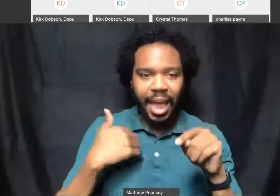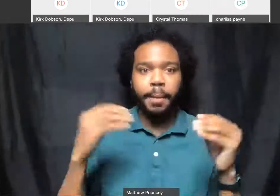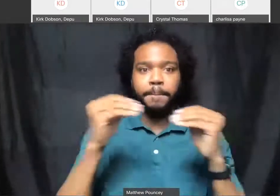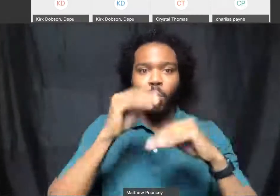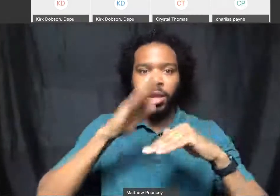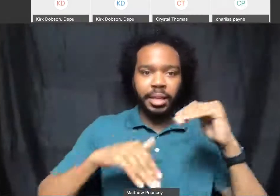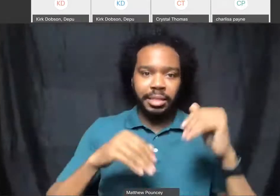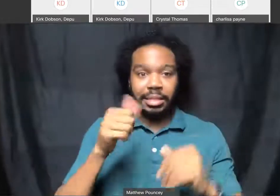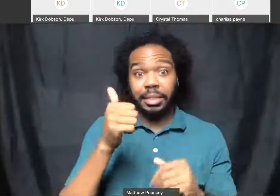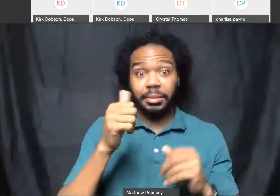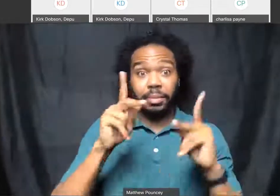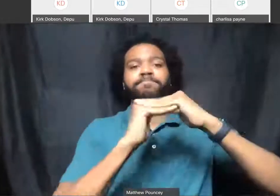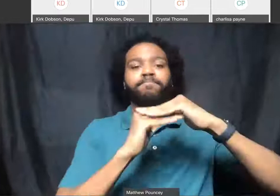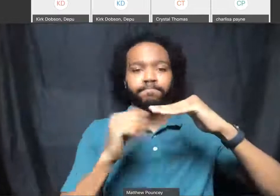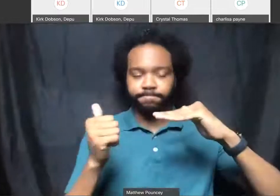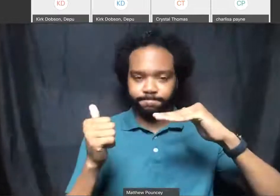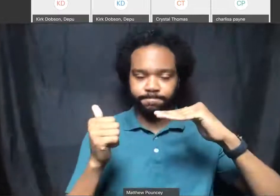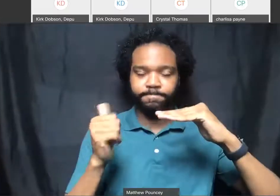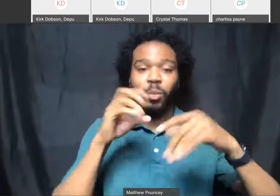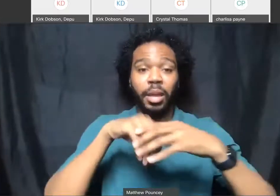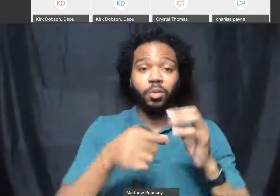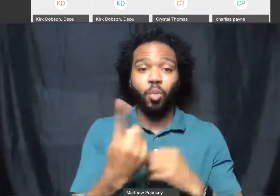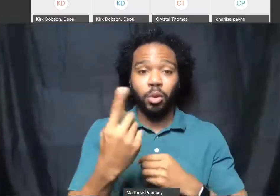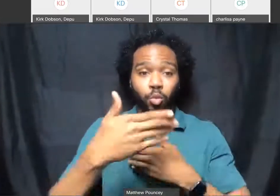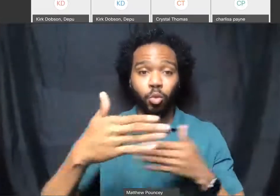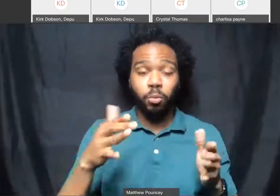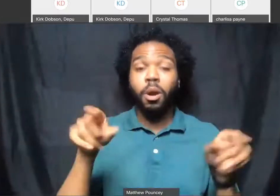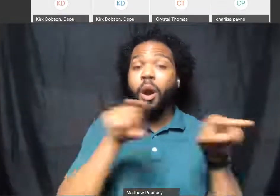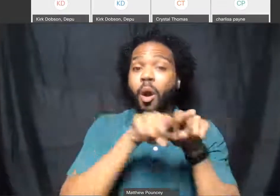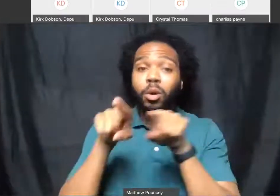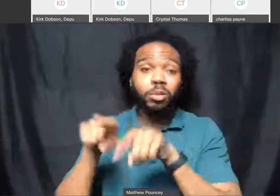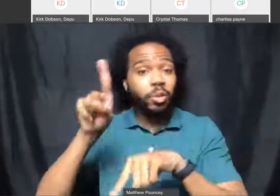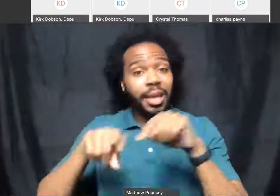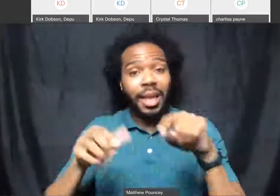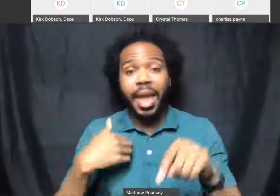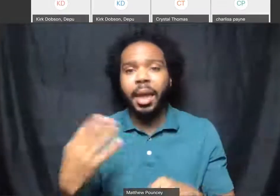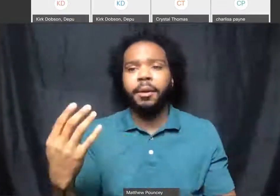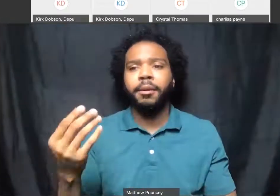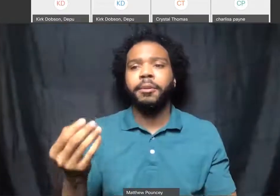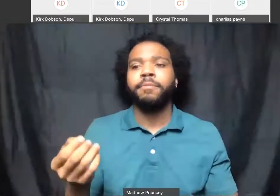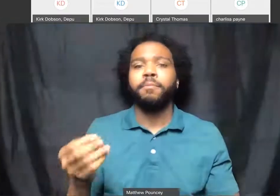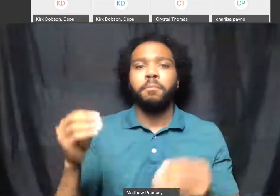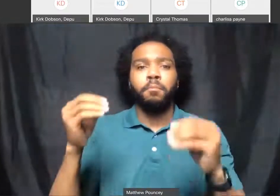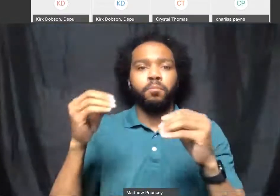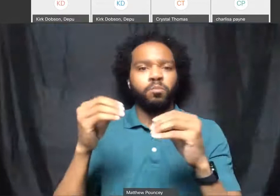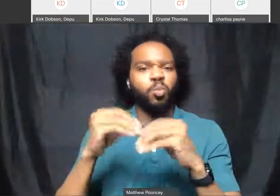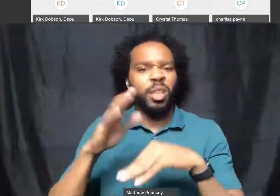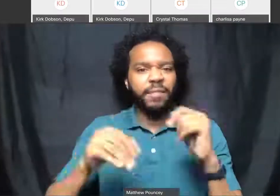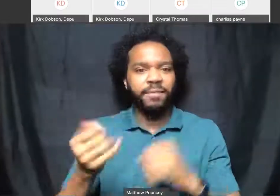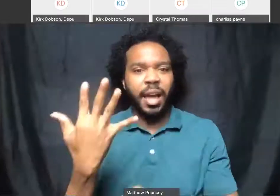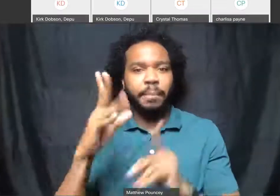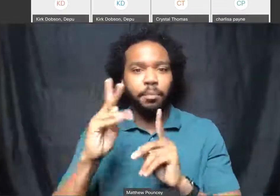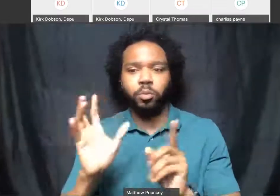you also can't have more than 5 people per 1,000 square feet. That's based on other